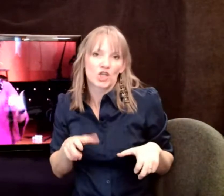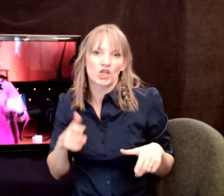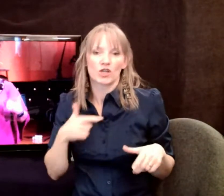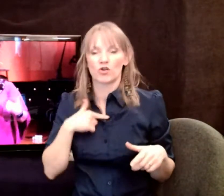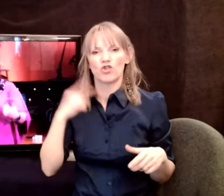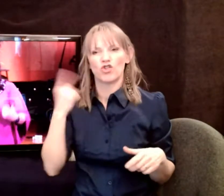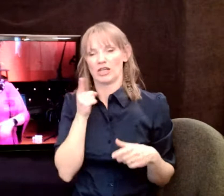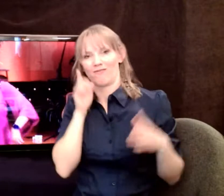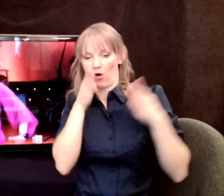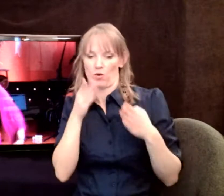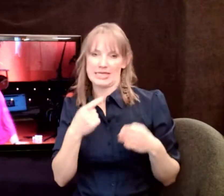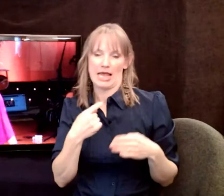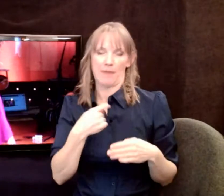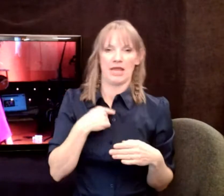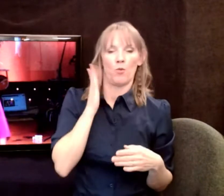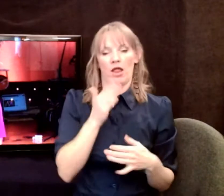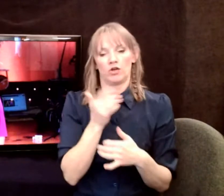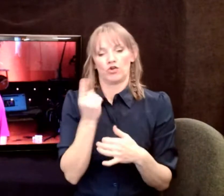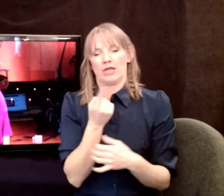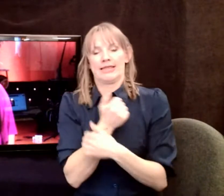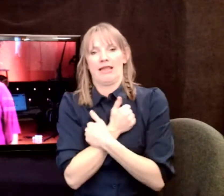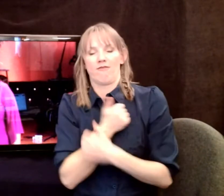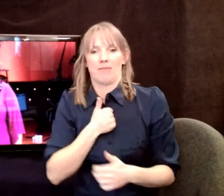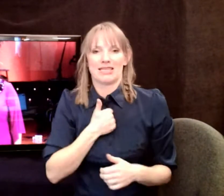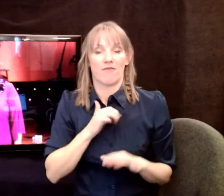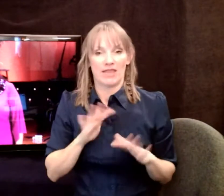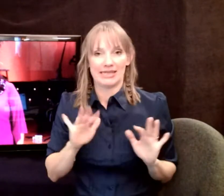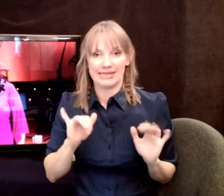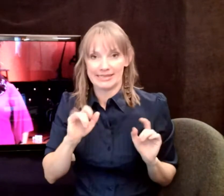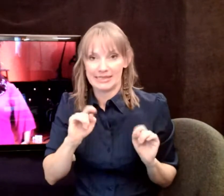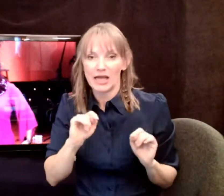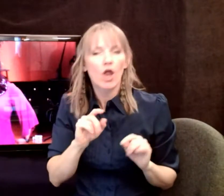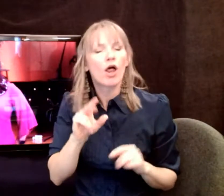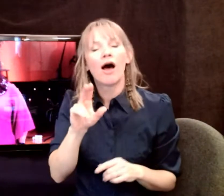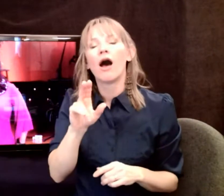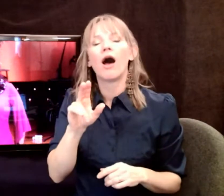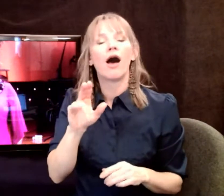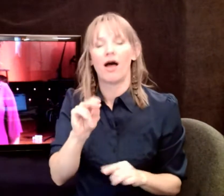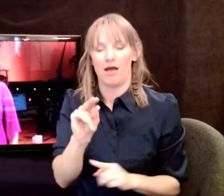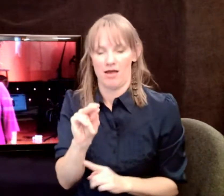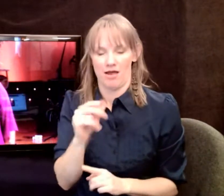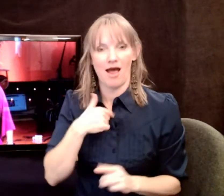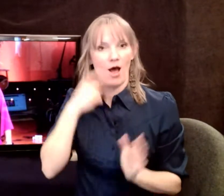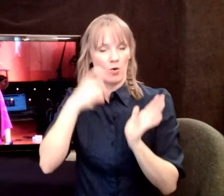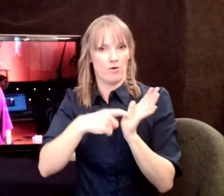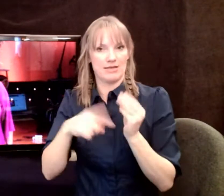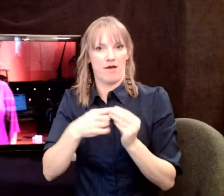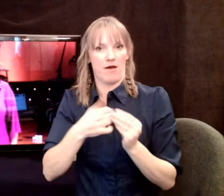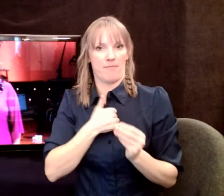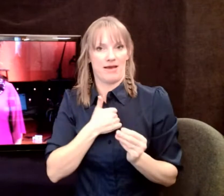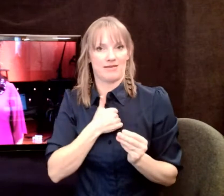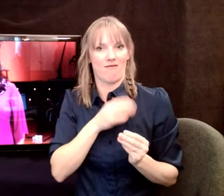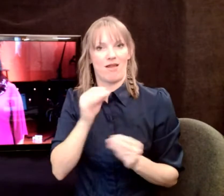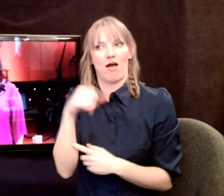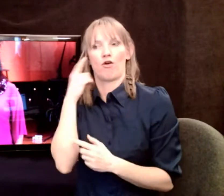I'm just focused on me, I'm just going to love myself and that's it. But here's what I've noticed about myself and other